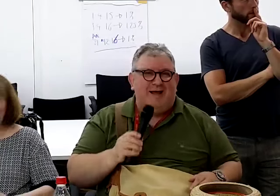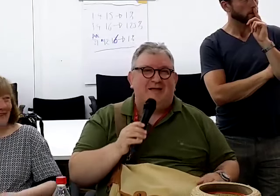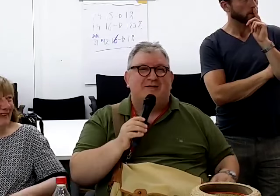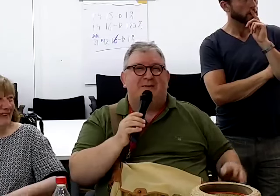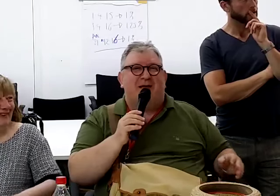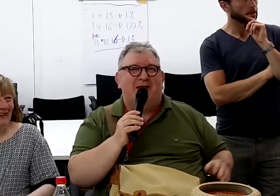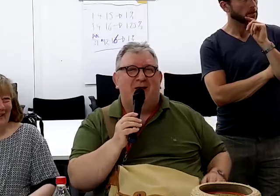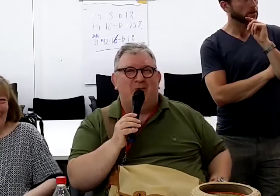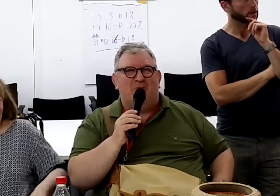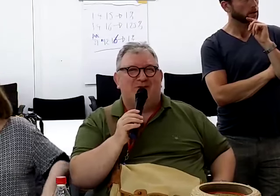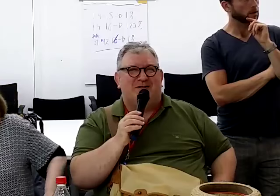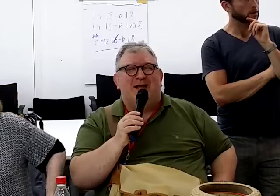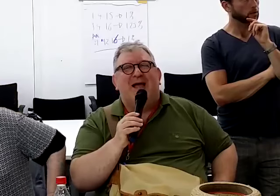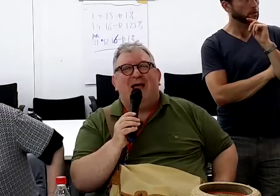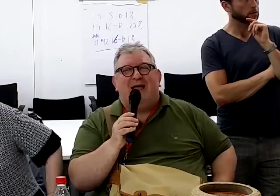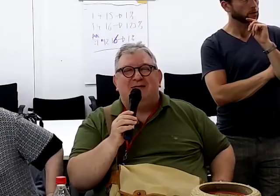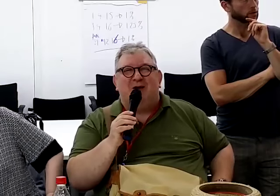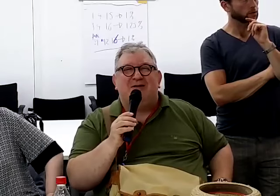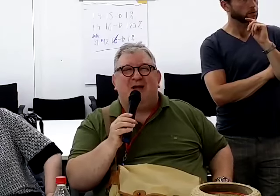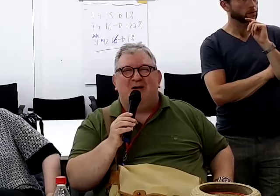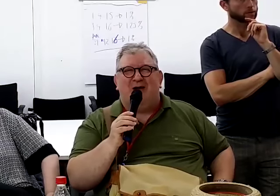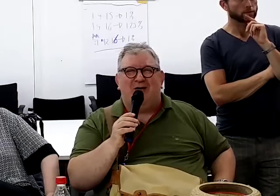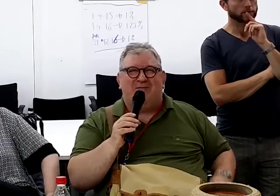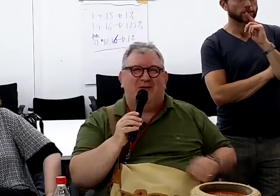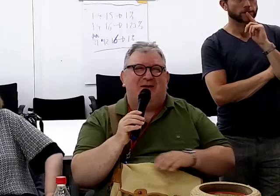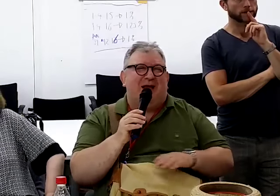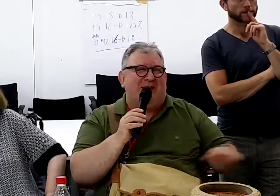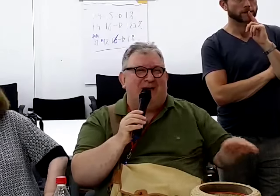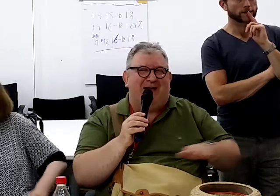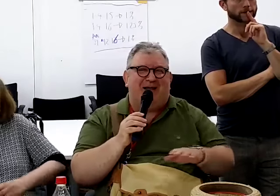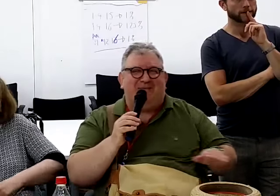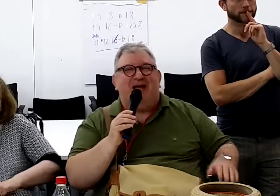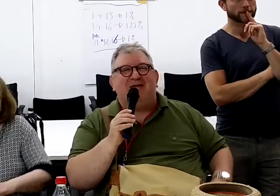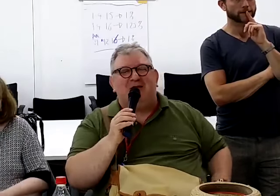Jones. Whoops.